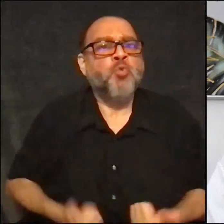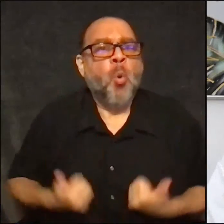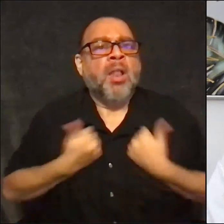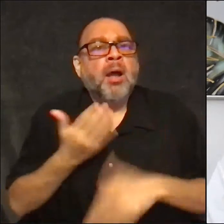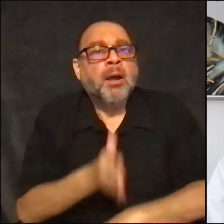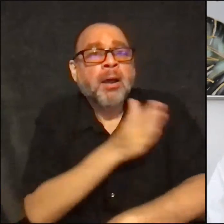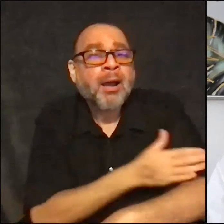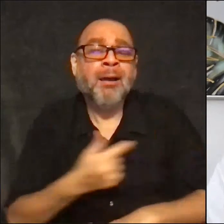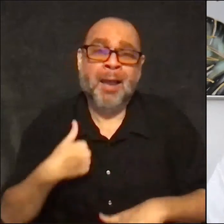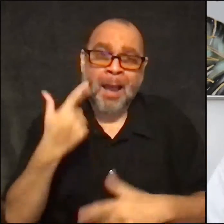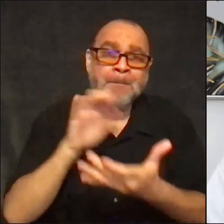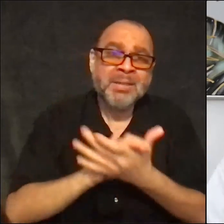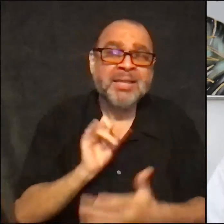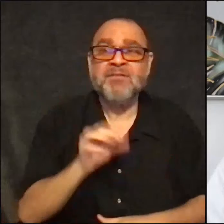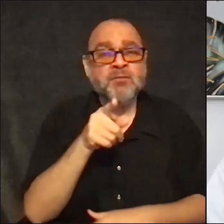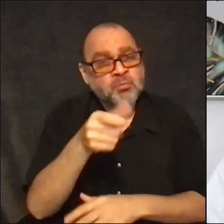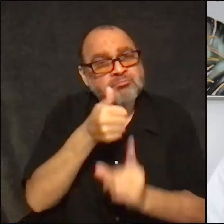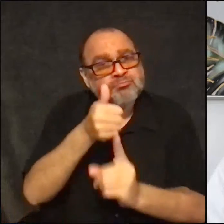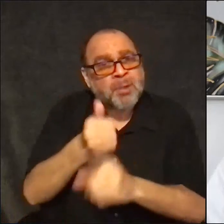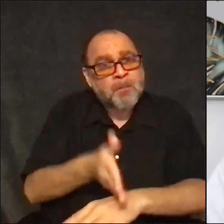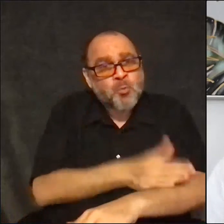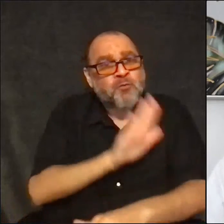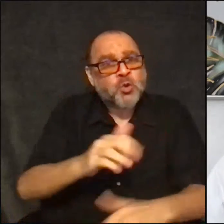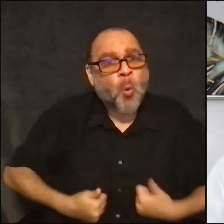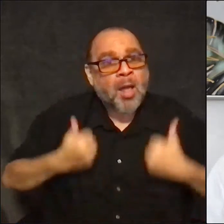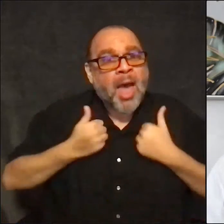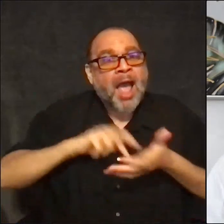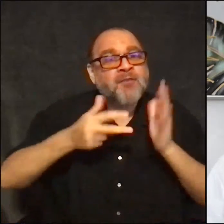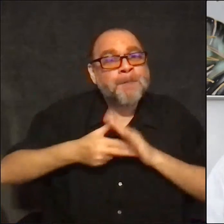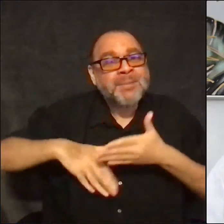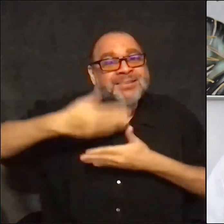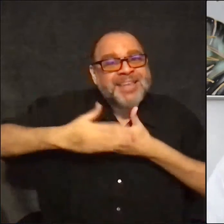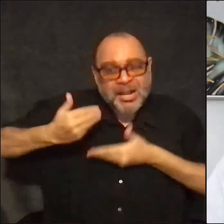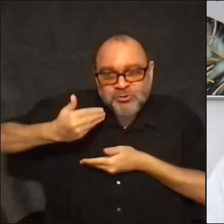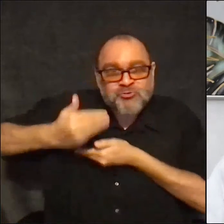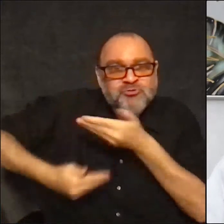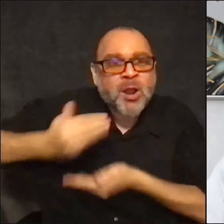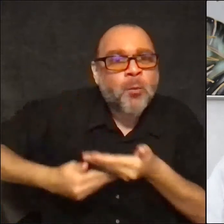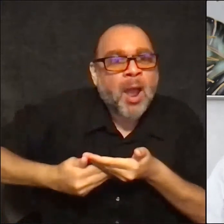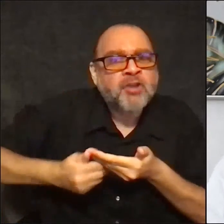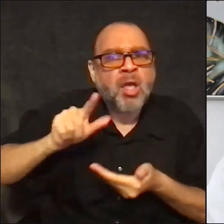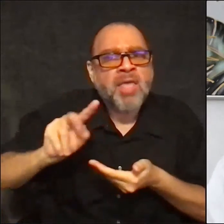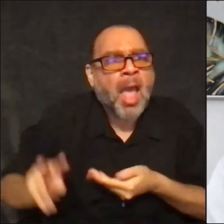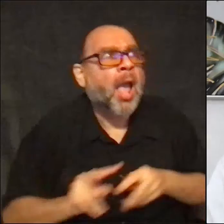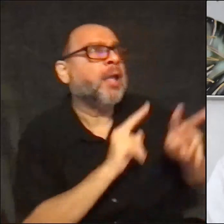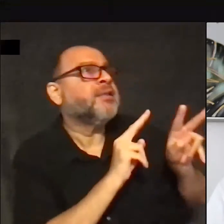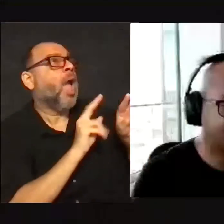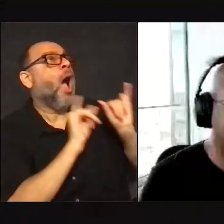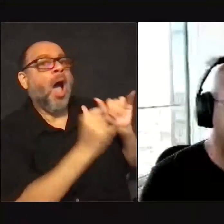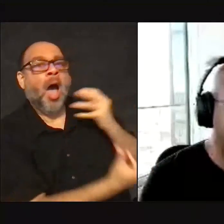improve the next generation as well. Let's go ahead and turn this back over. I appreciate you all. You can find me